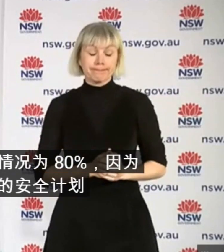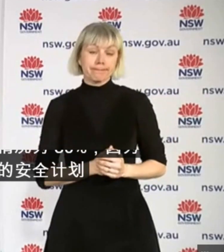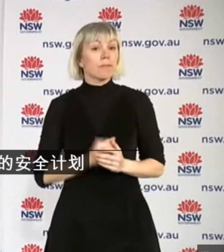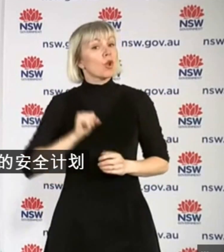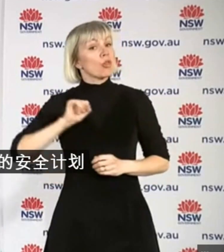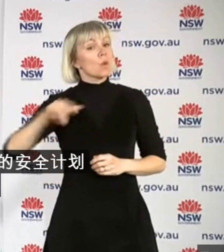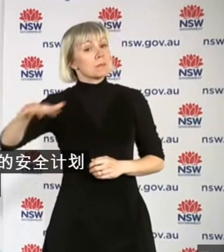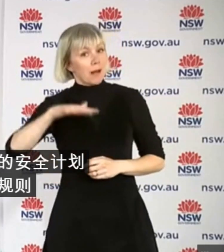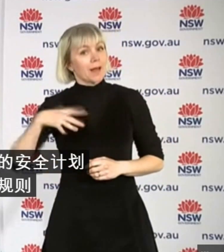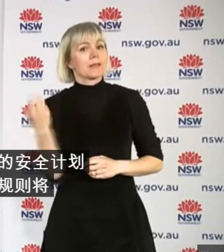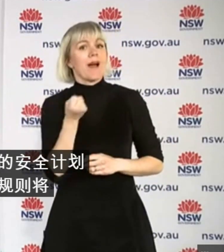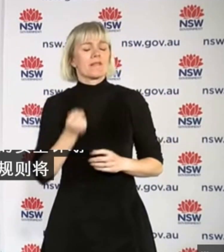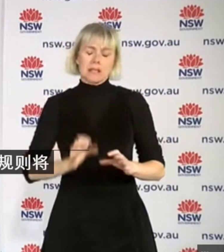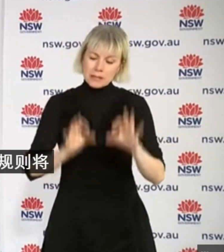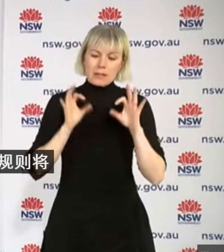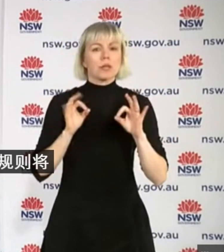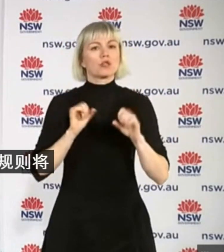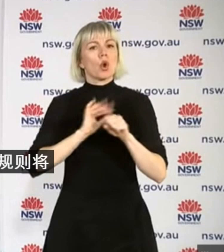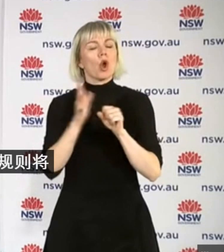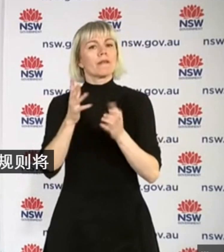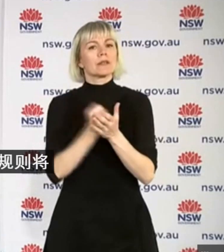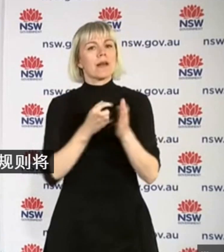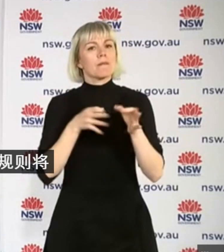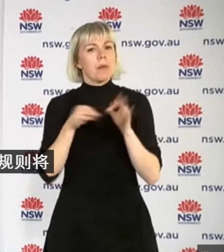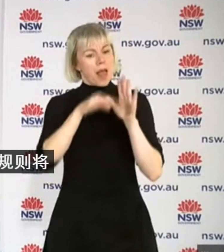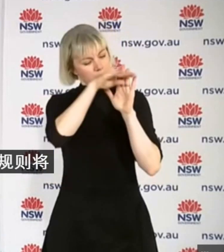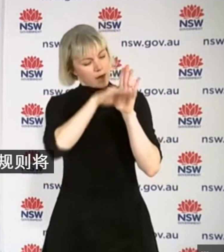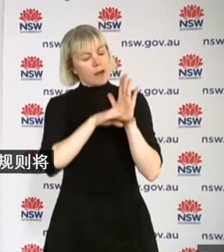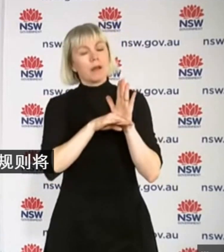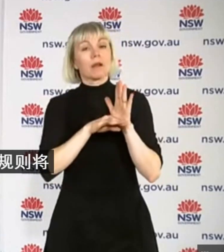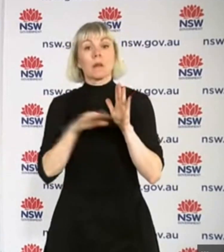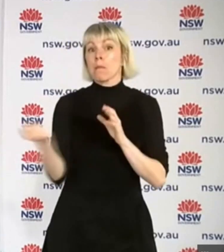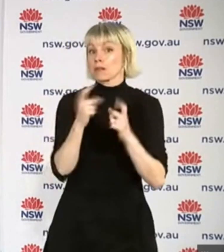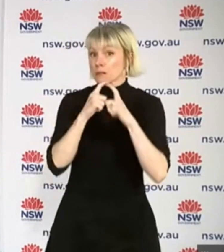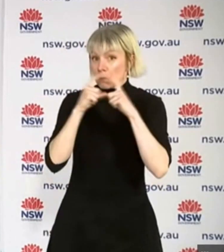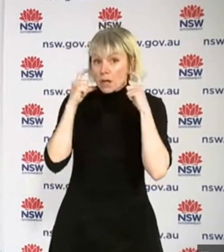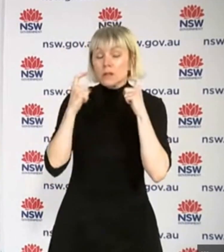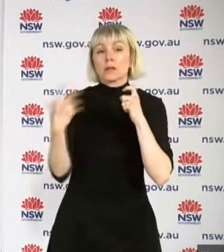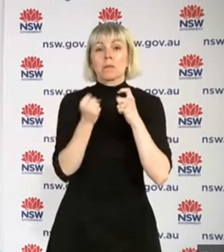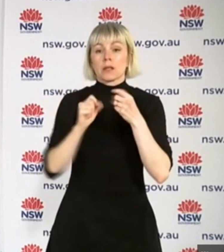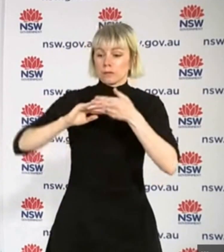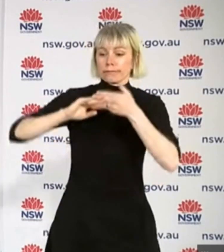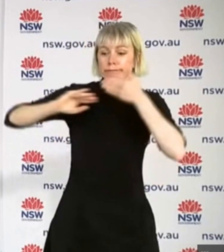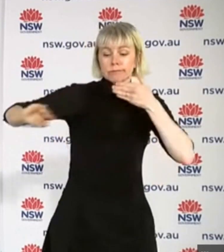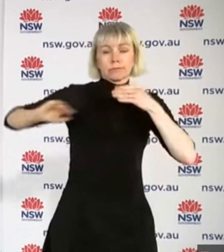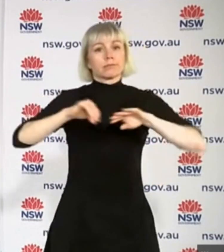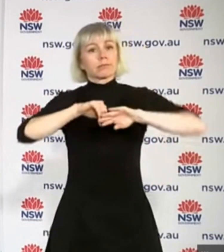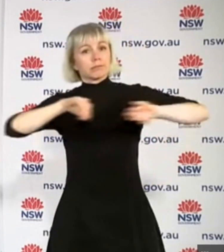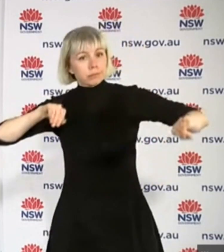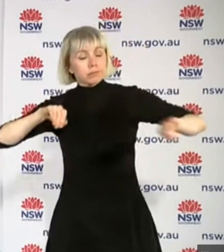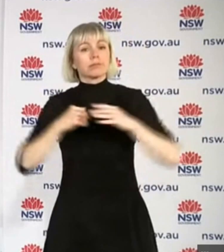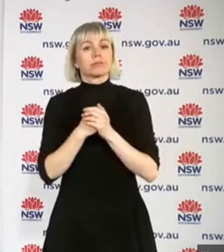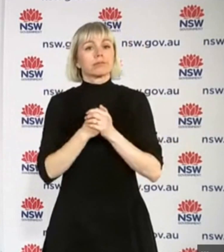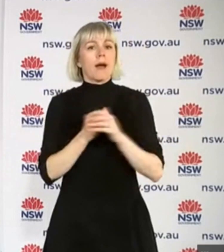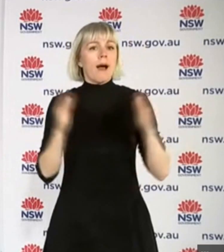plans in place, so the 4 square metre rule will apply. There'll be mask wearing, there'll be limited singing